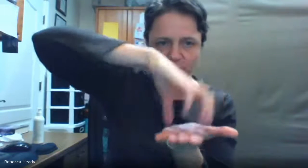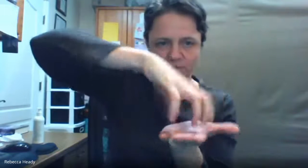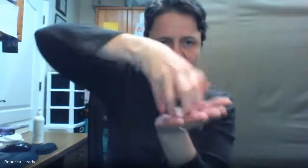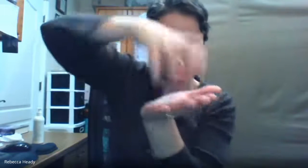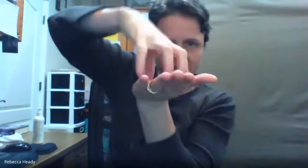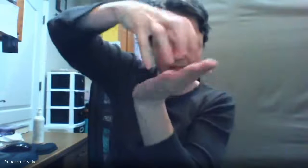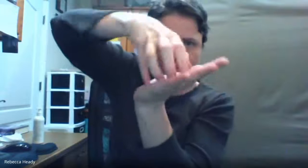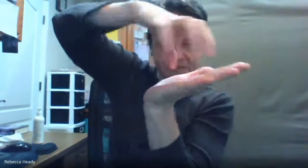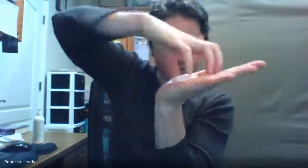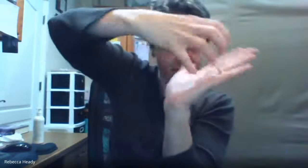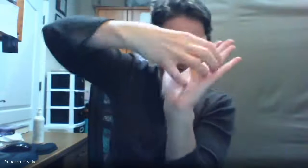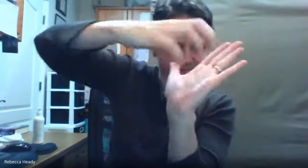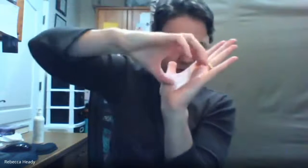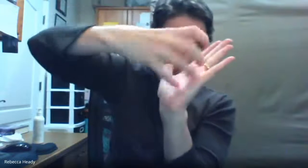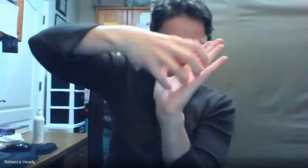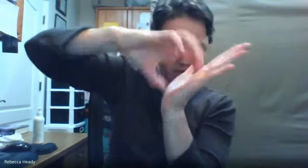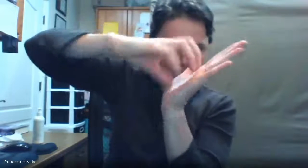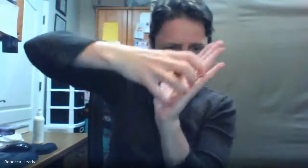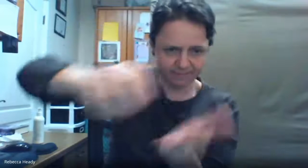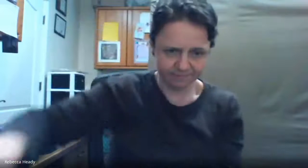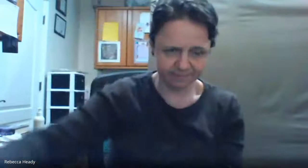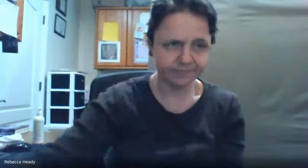forth, left and right. Cookie.